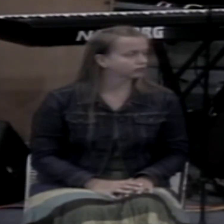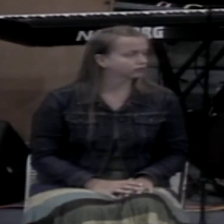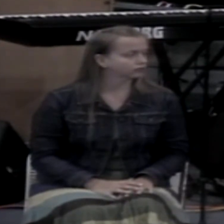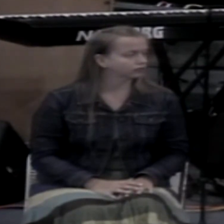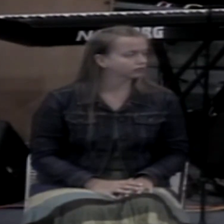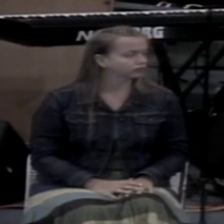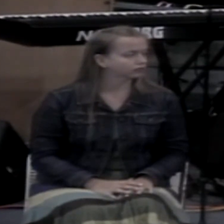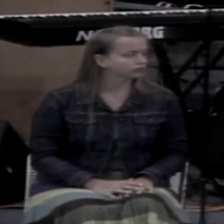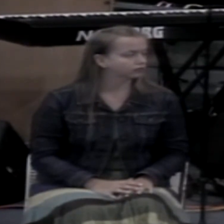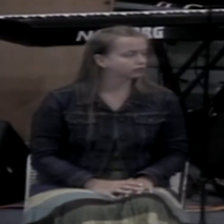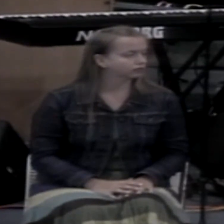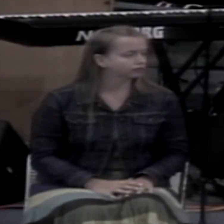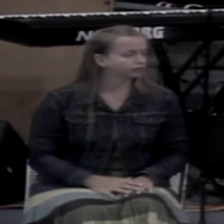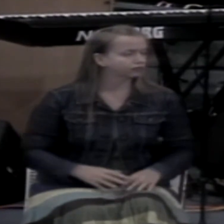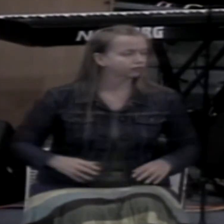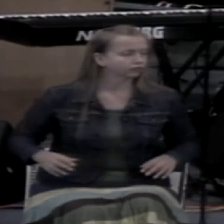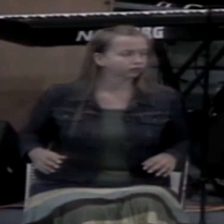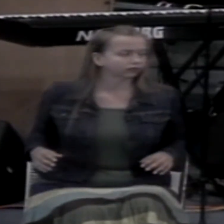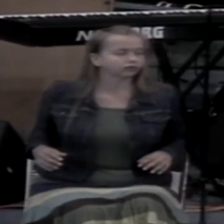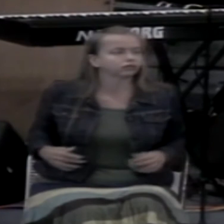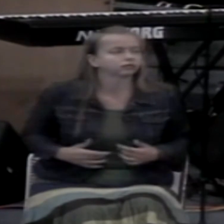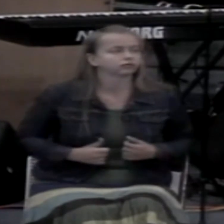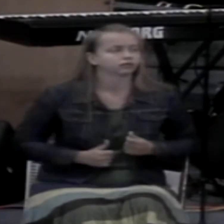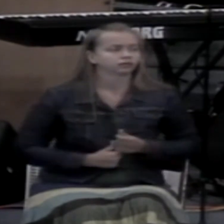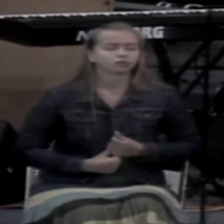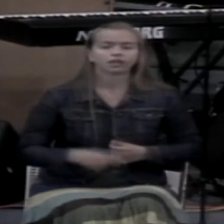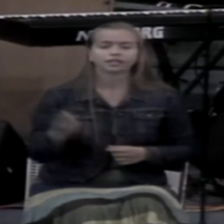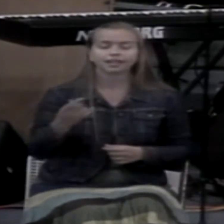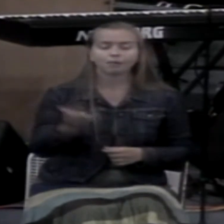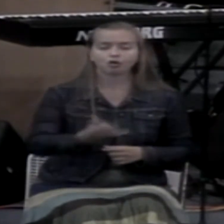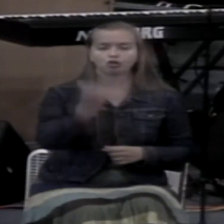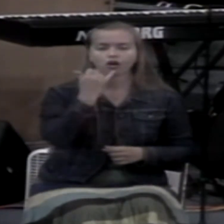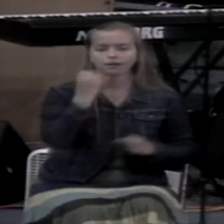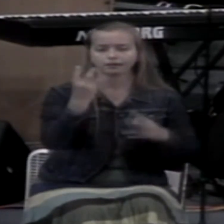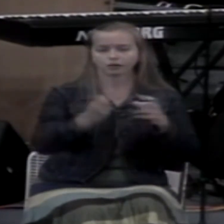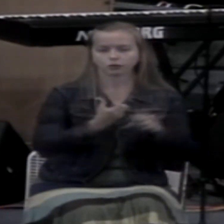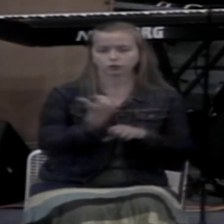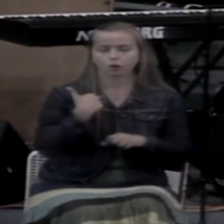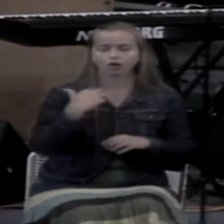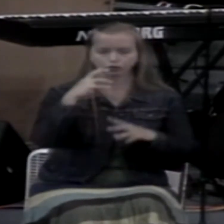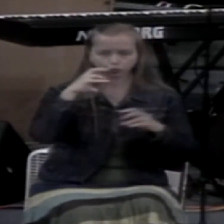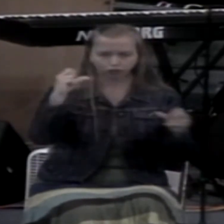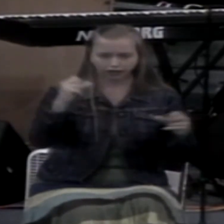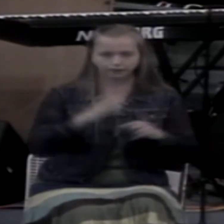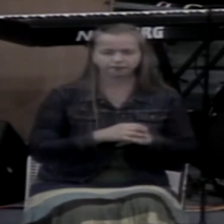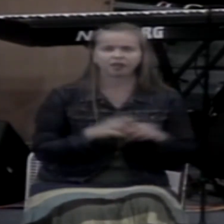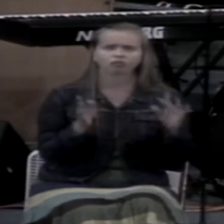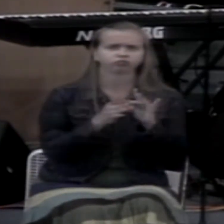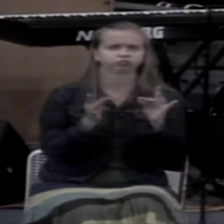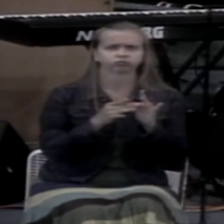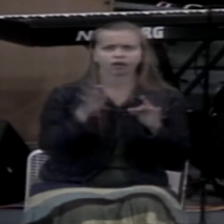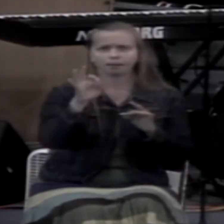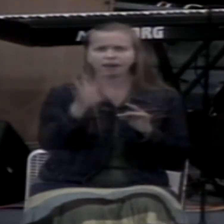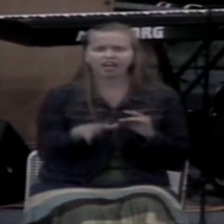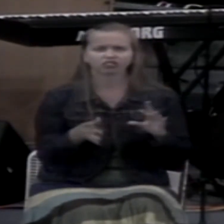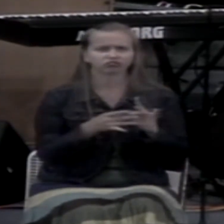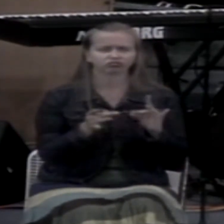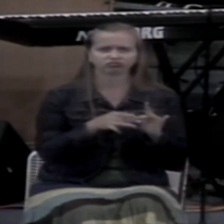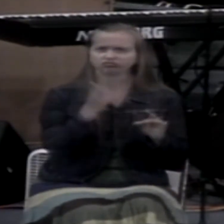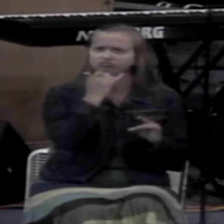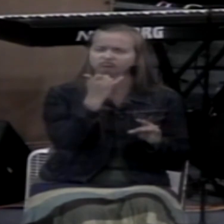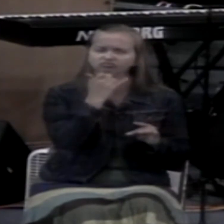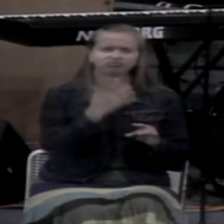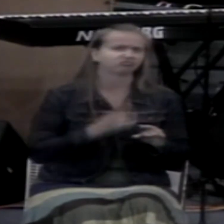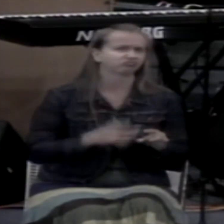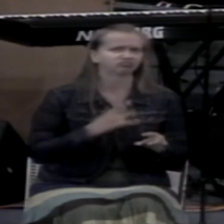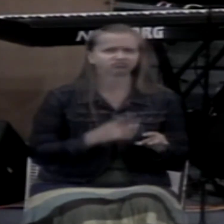And I said, well, what do you think I'm going to tell you? I know what you're going to tell me. You're going to tell me just pray for it. I said, well, now